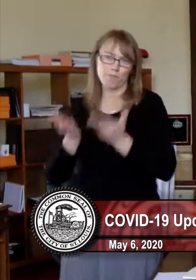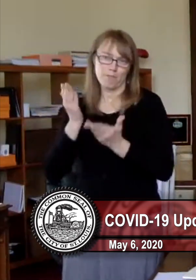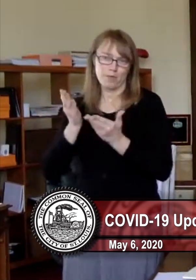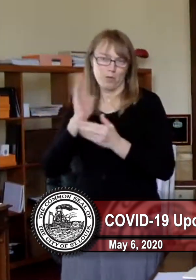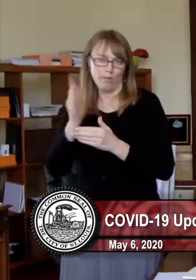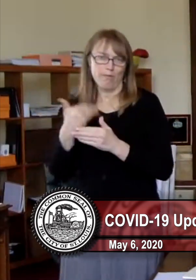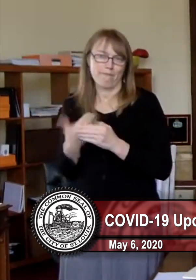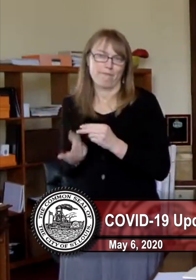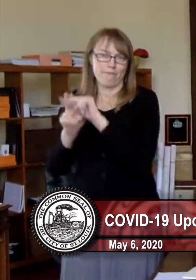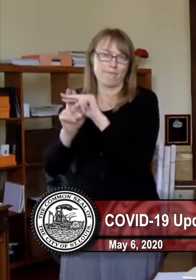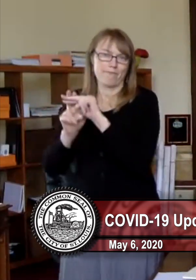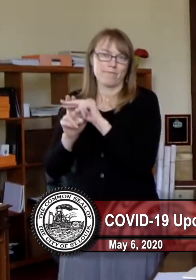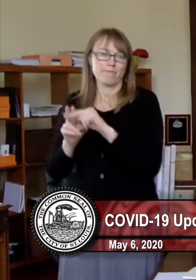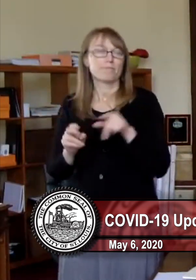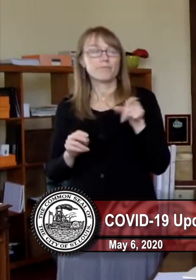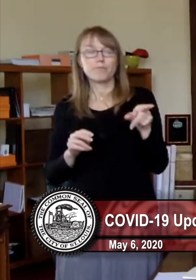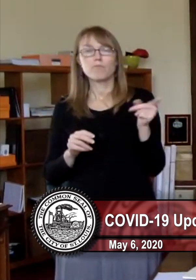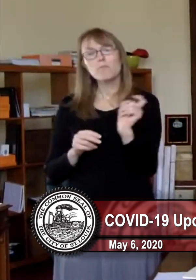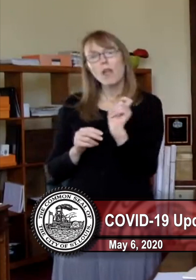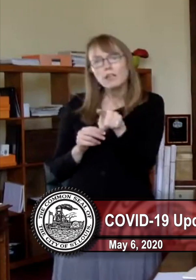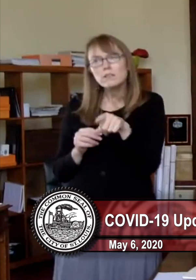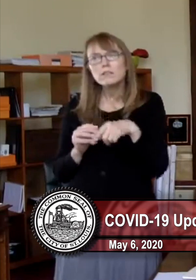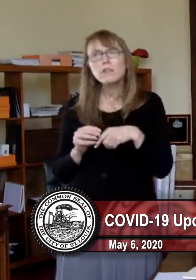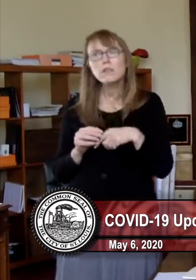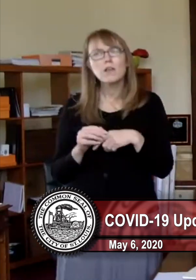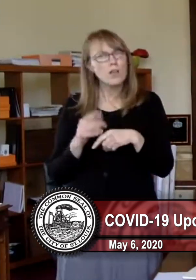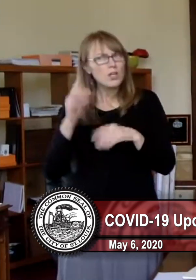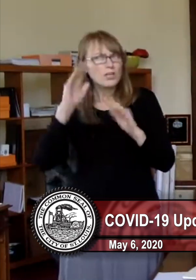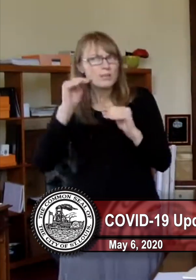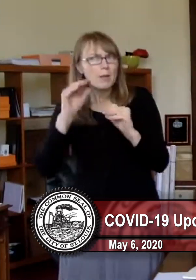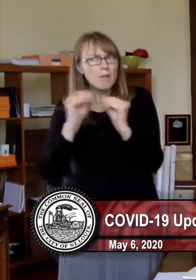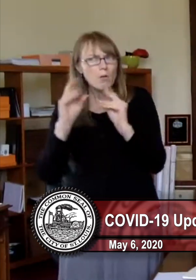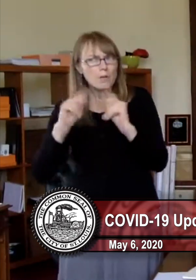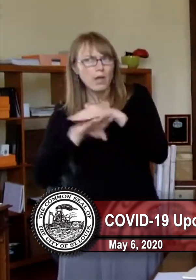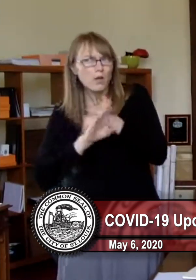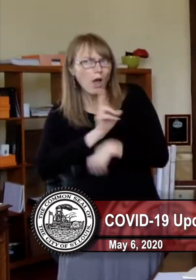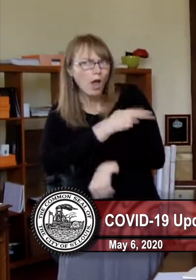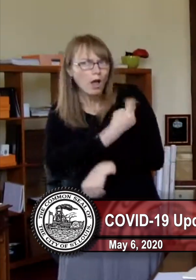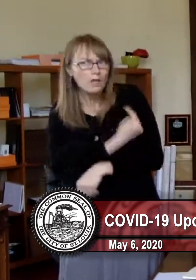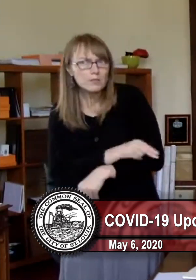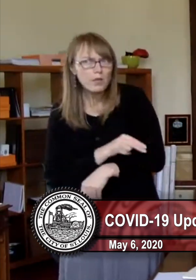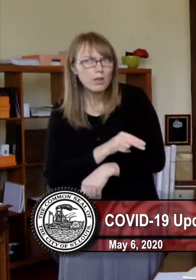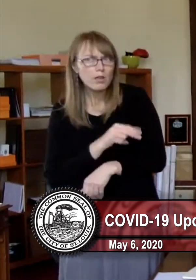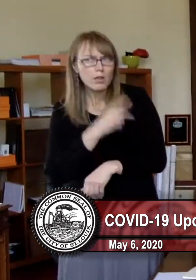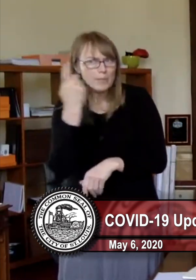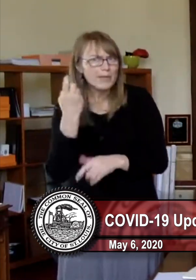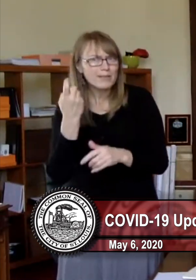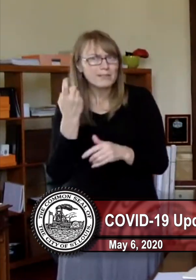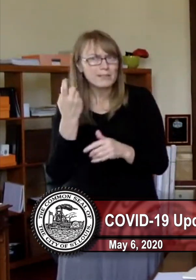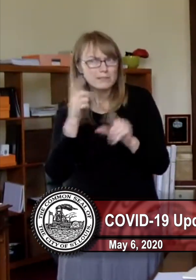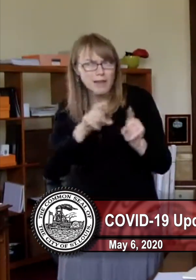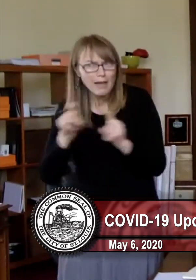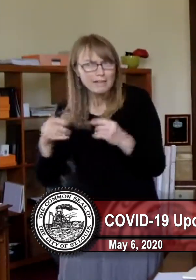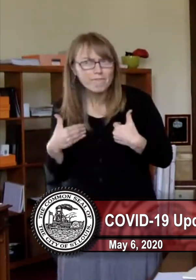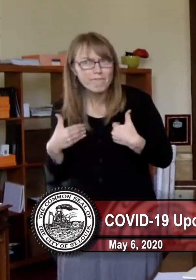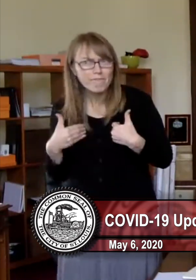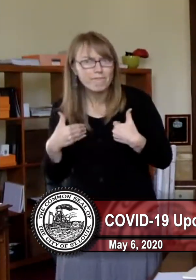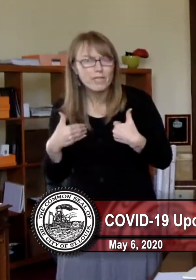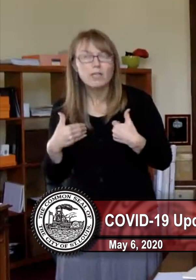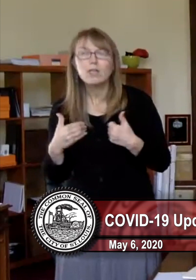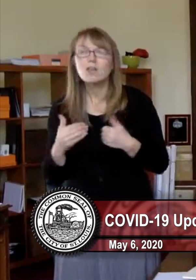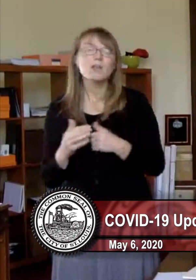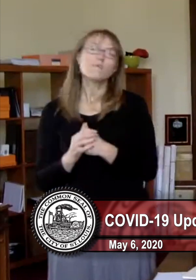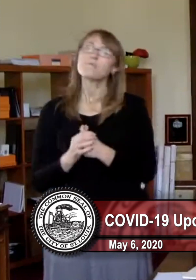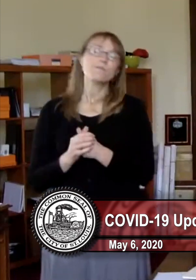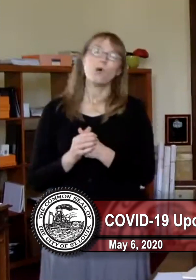up because we are testing more and we'll have new cases? No, not necessarily, because most people who